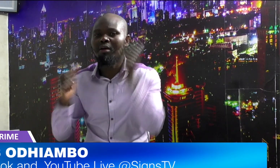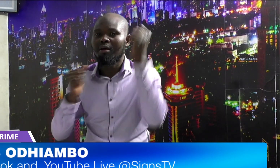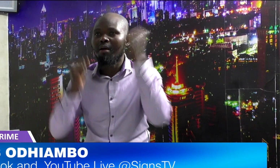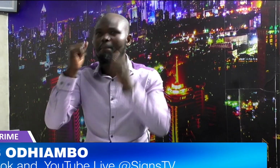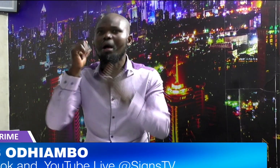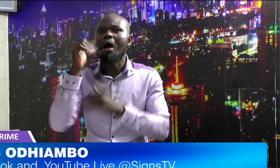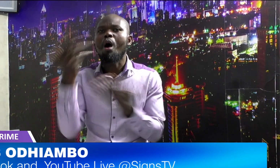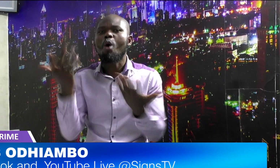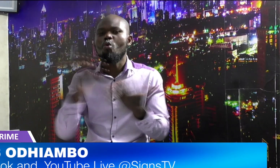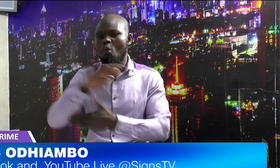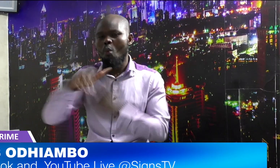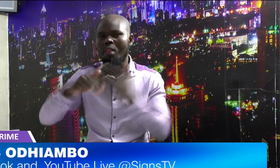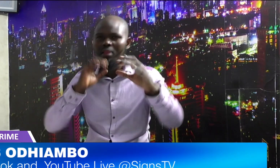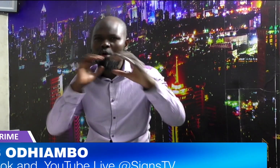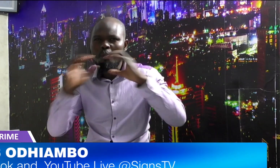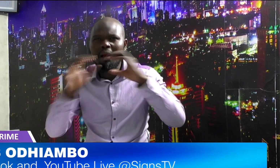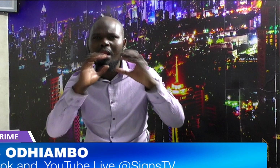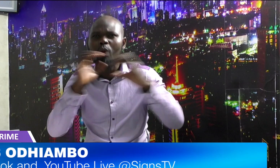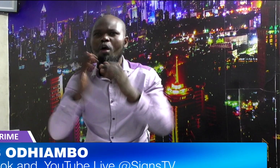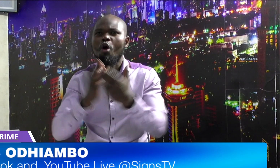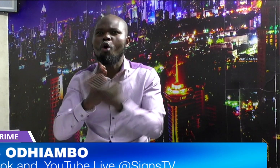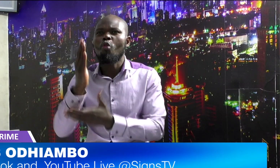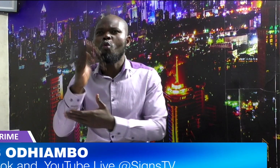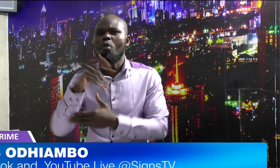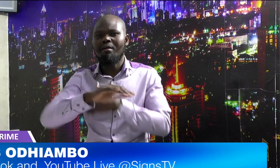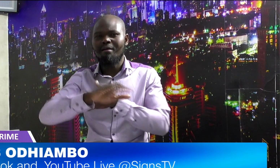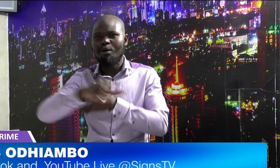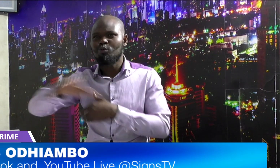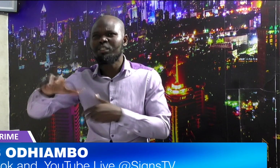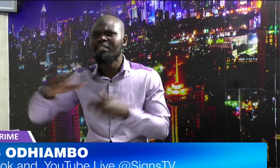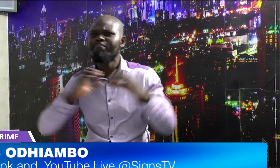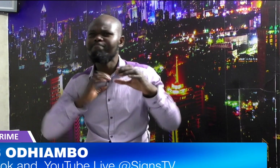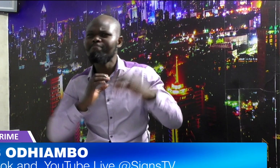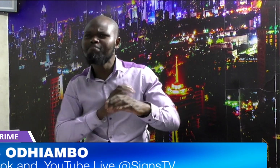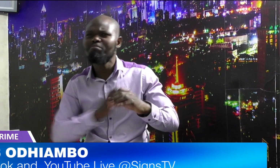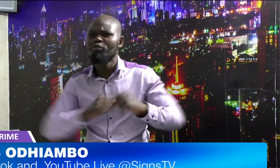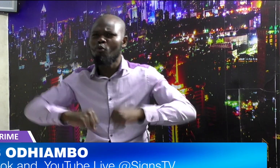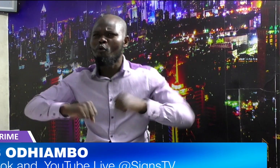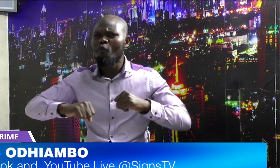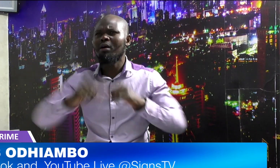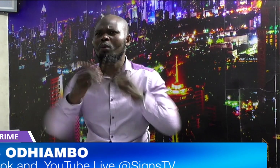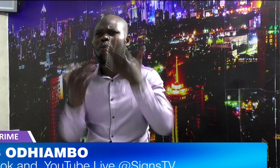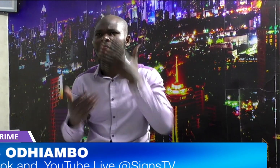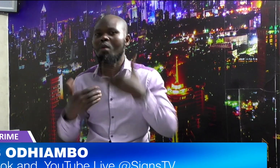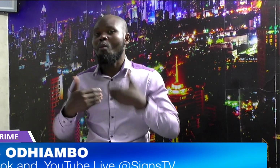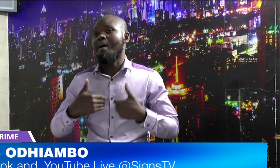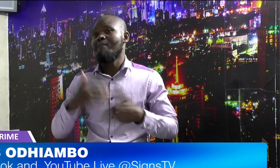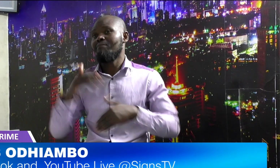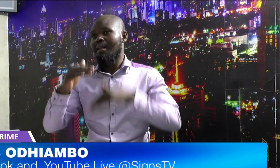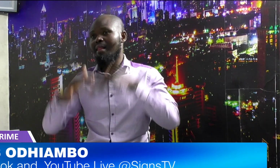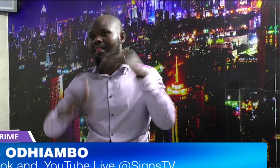soldiers directly engage with local residents and issue threats of house demolition.